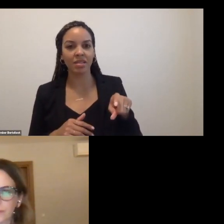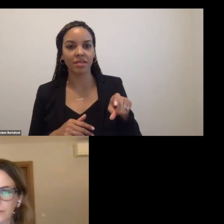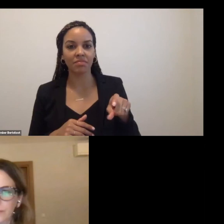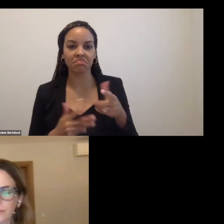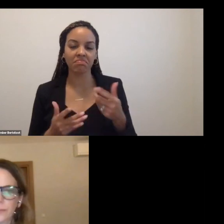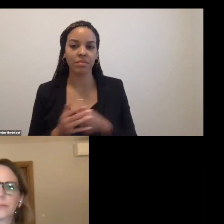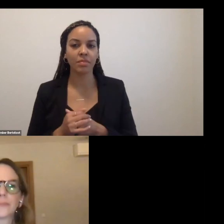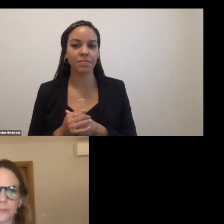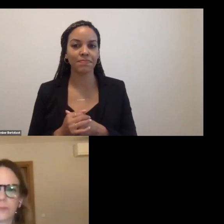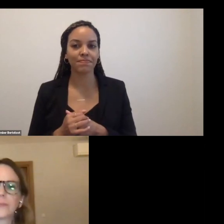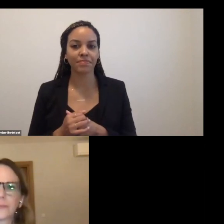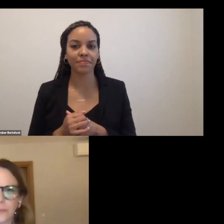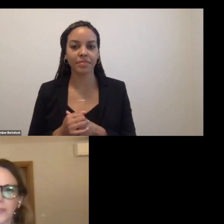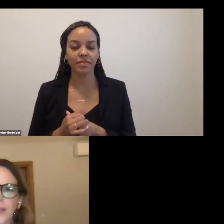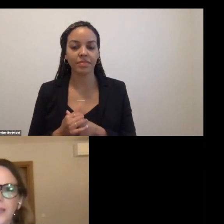be.